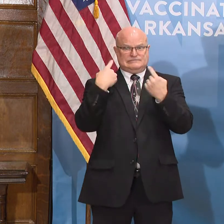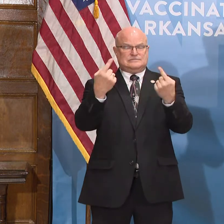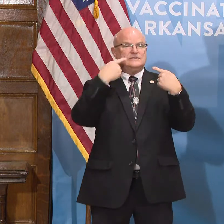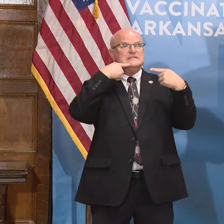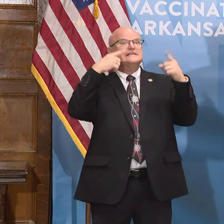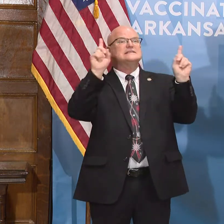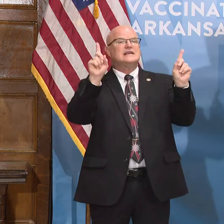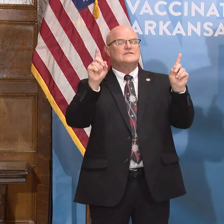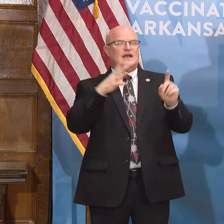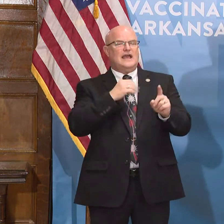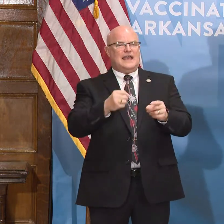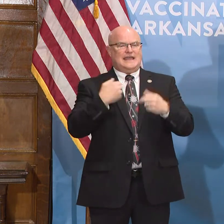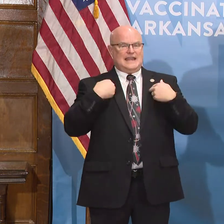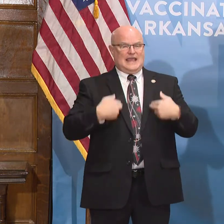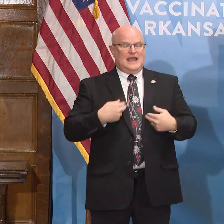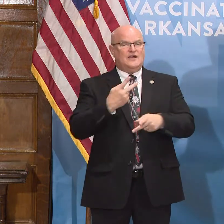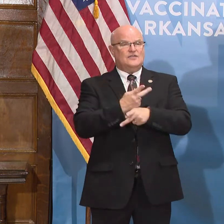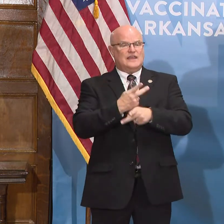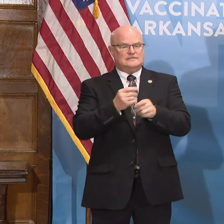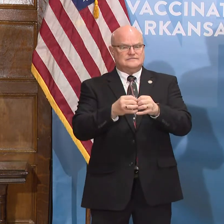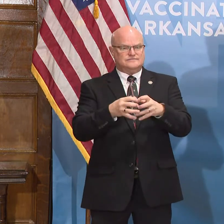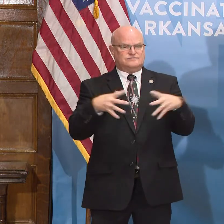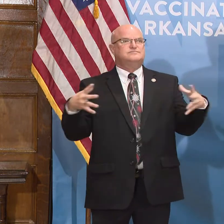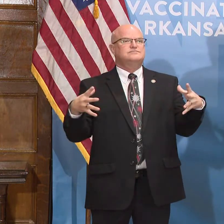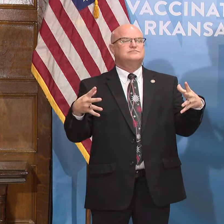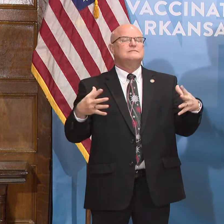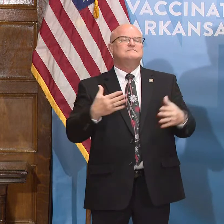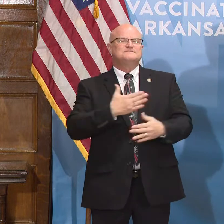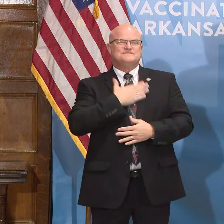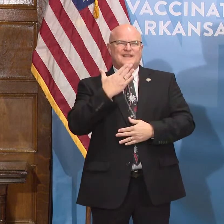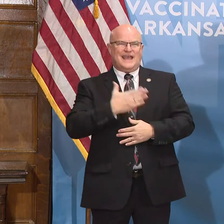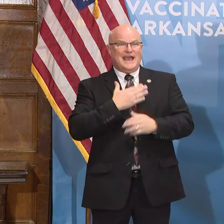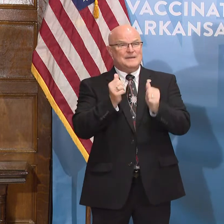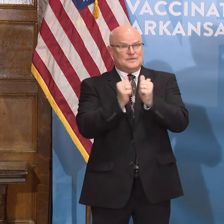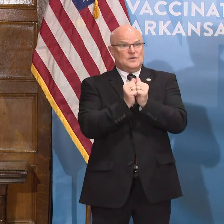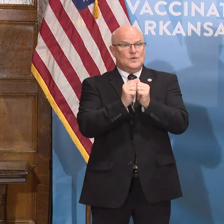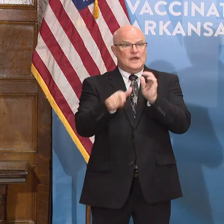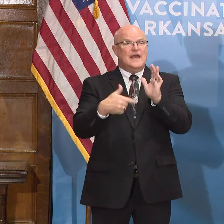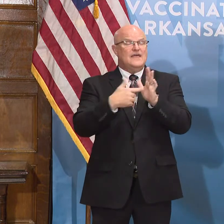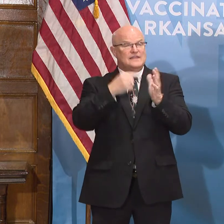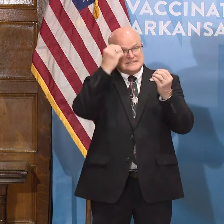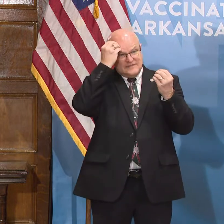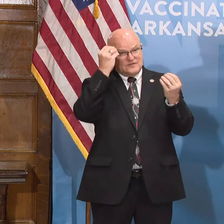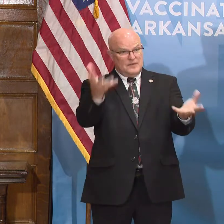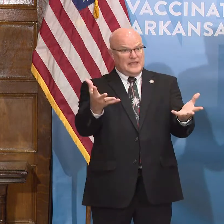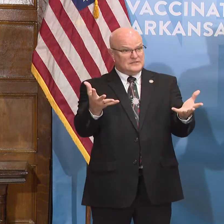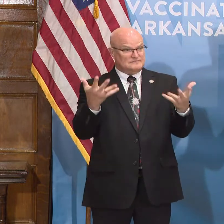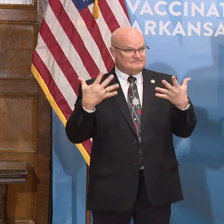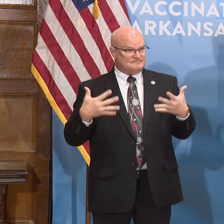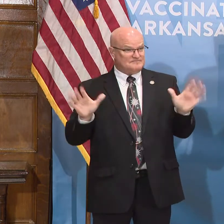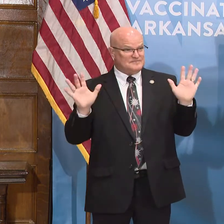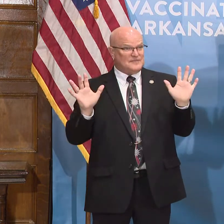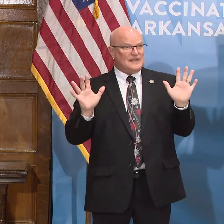in expanding health care. So I'm very pleased with this information.